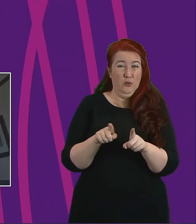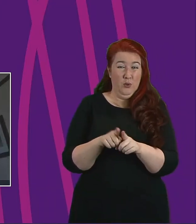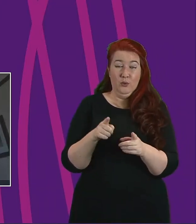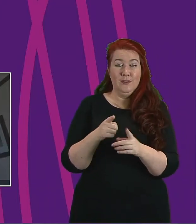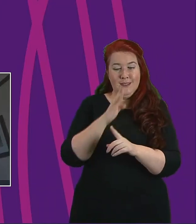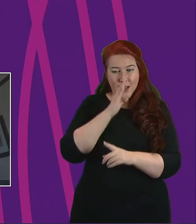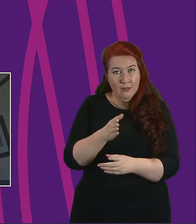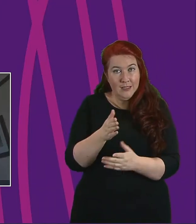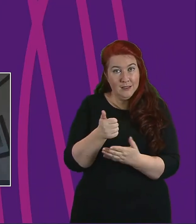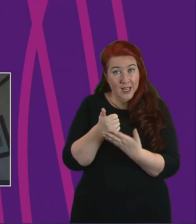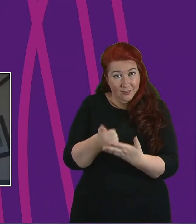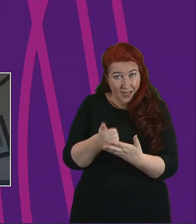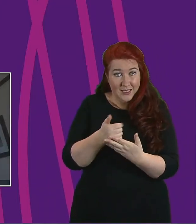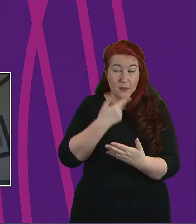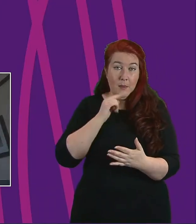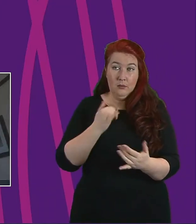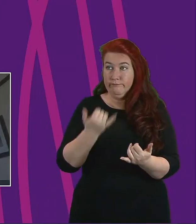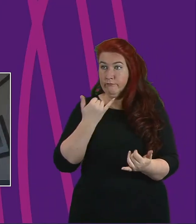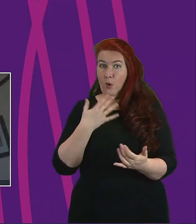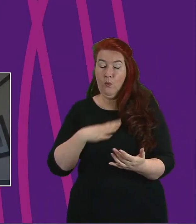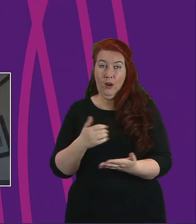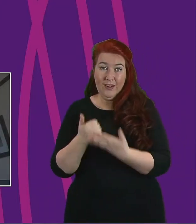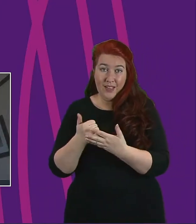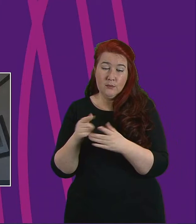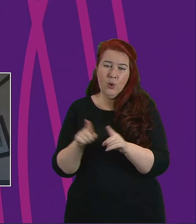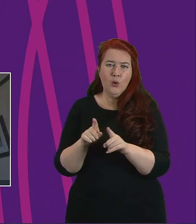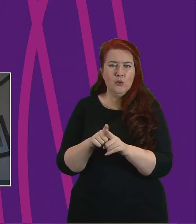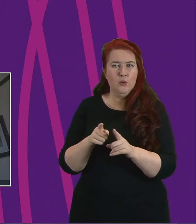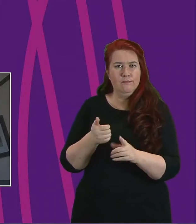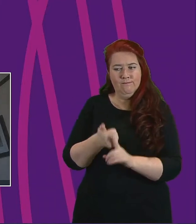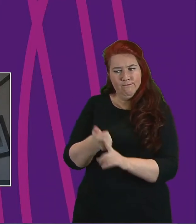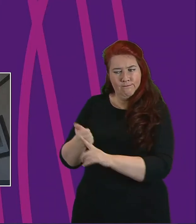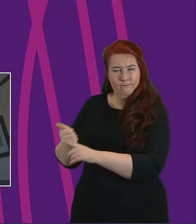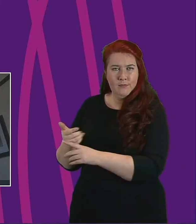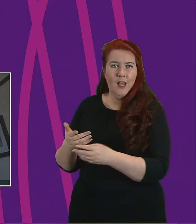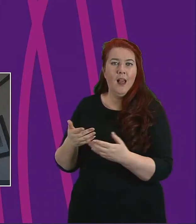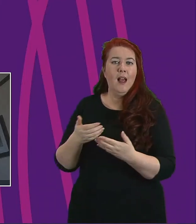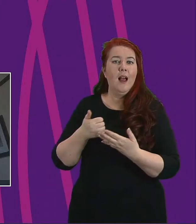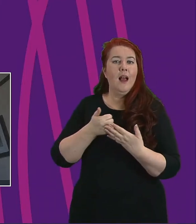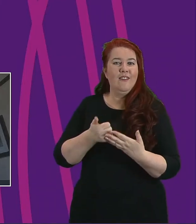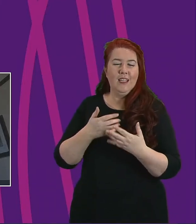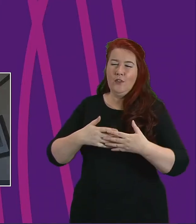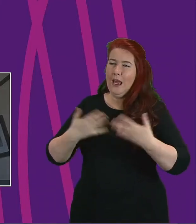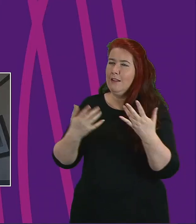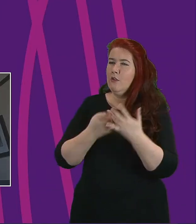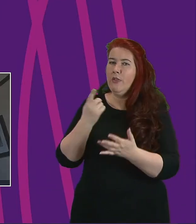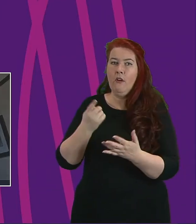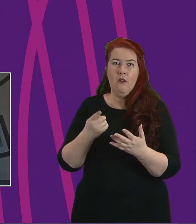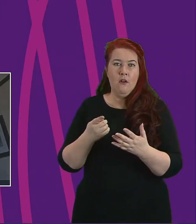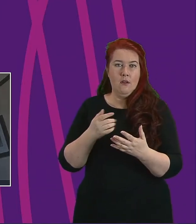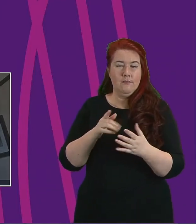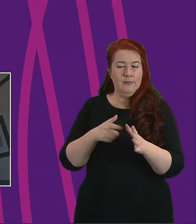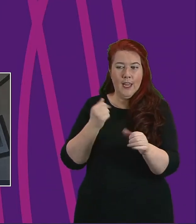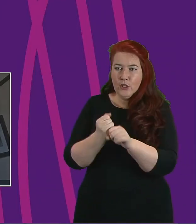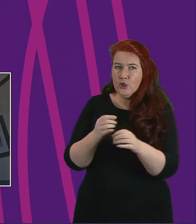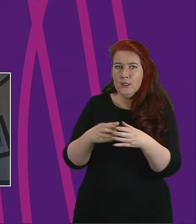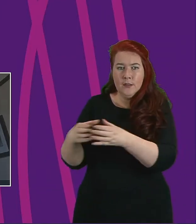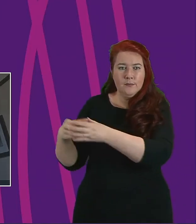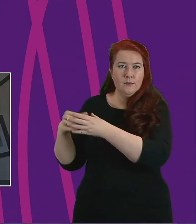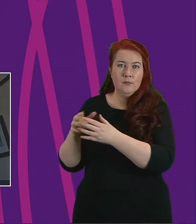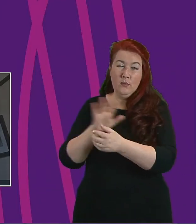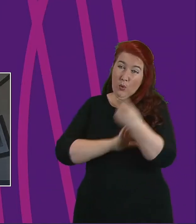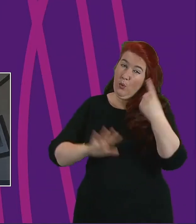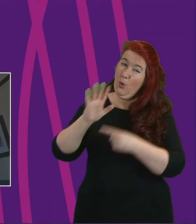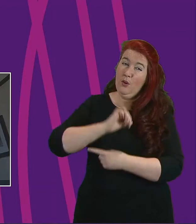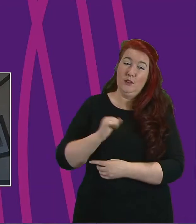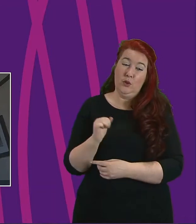advice to people seeking assistance, as well as training, support and second-tier advice given to other advice agencies across